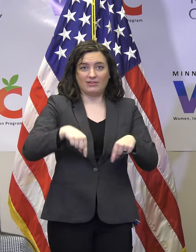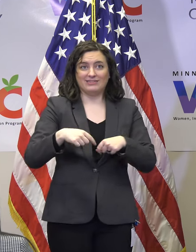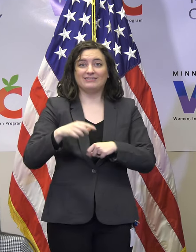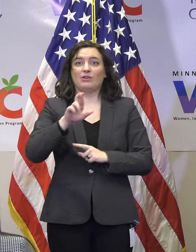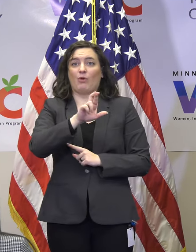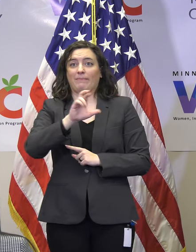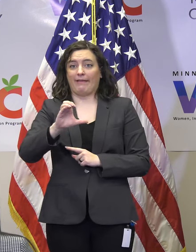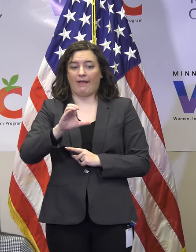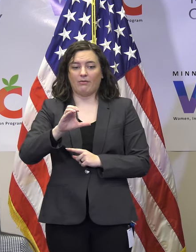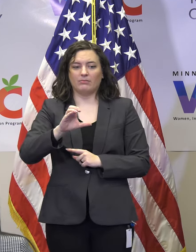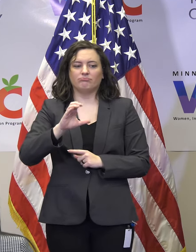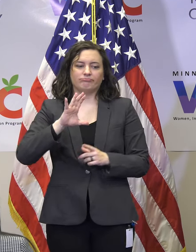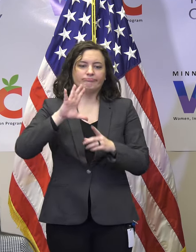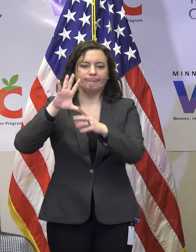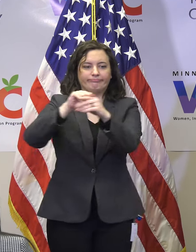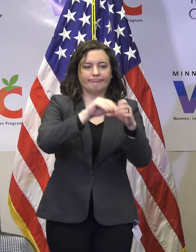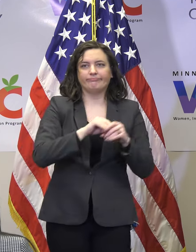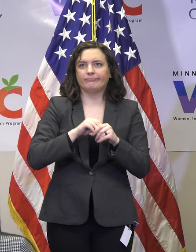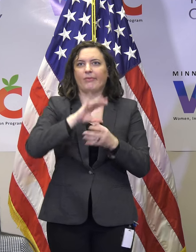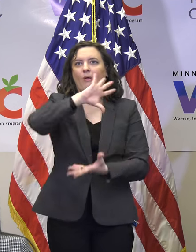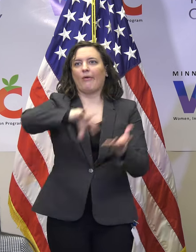six clinics that are operated in this county.